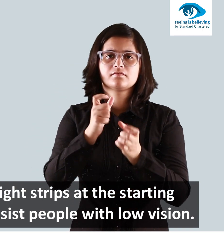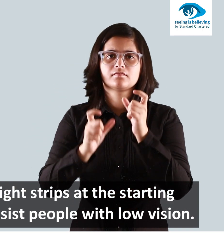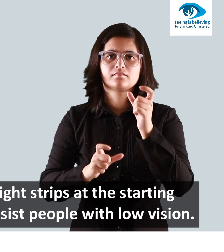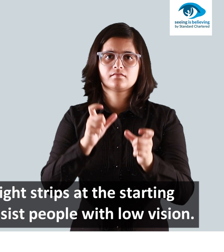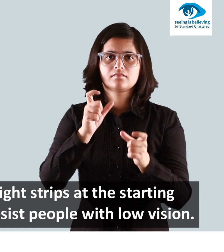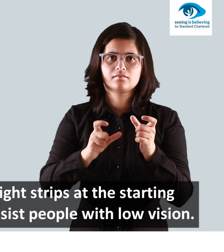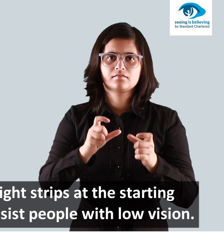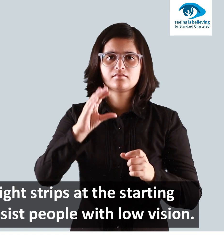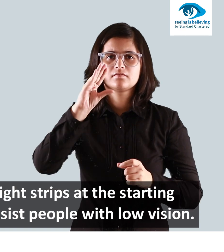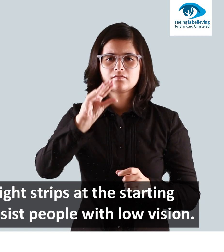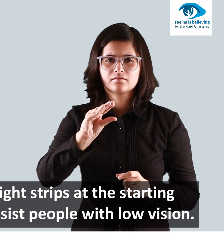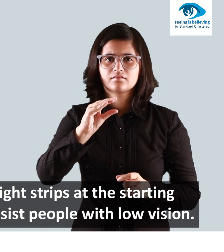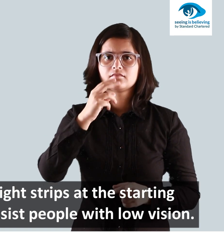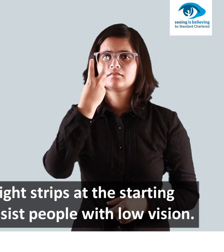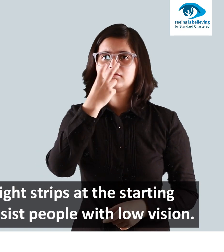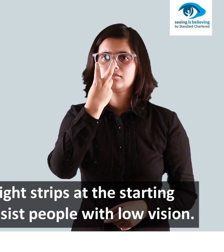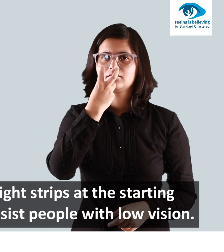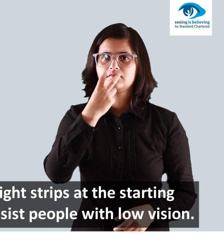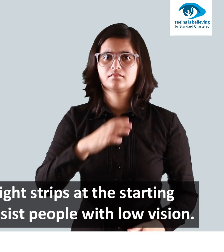people with low vision.